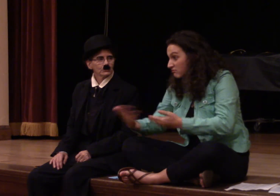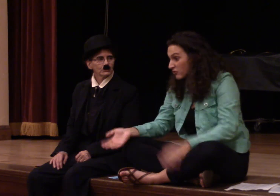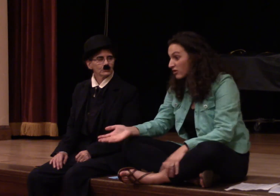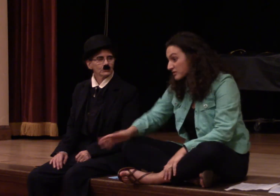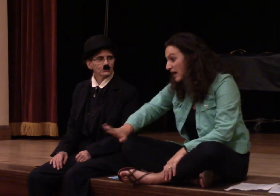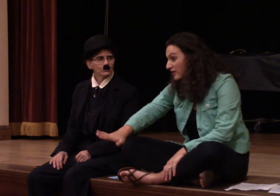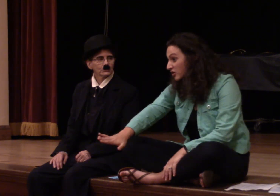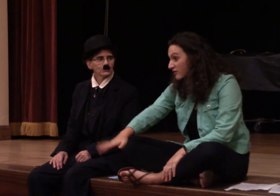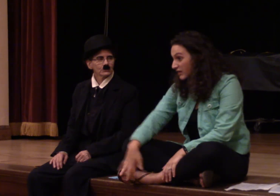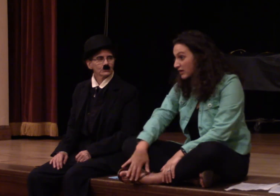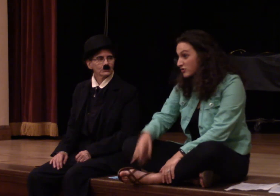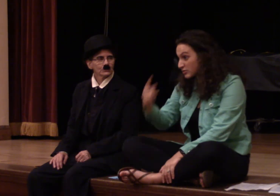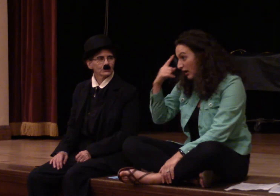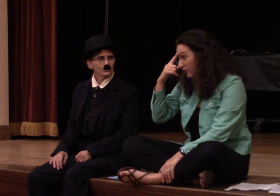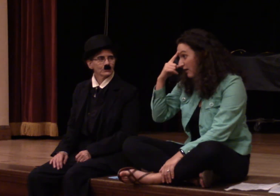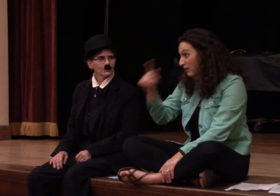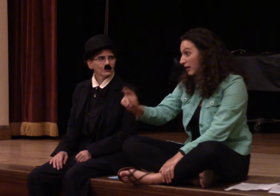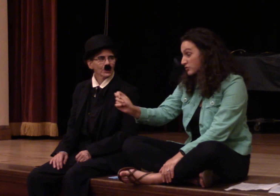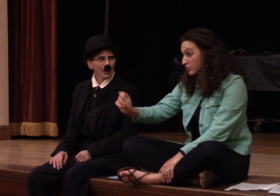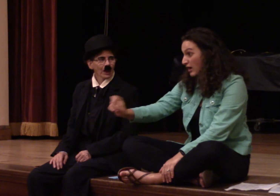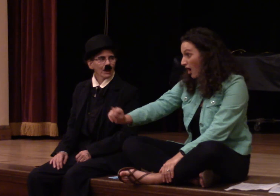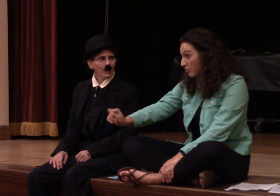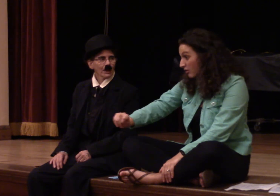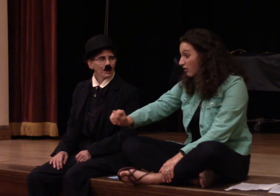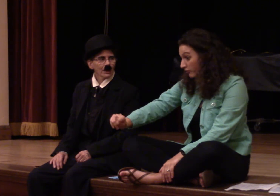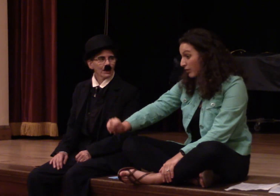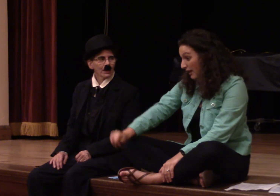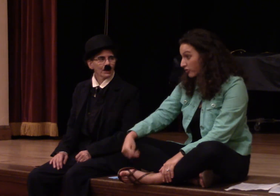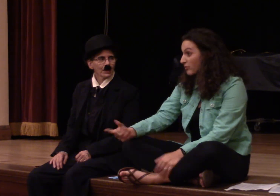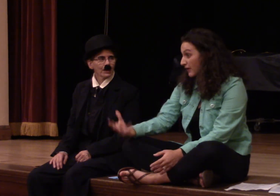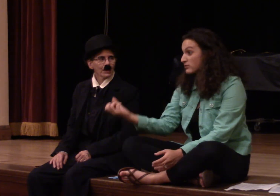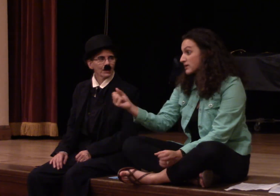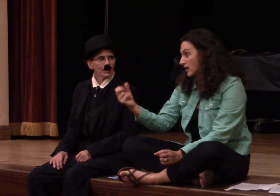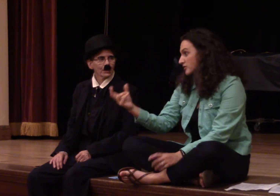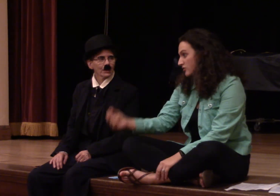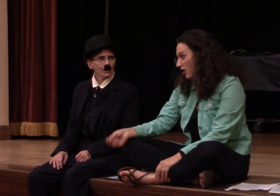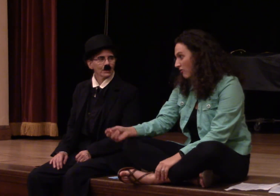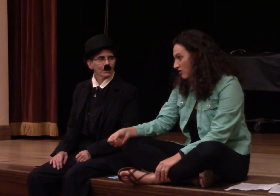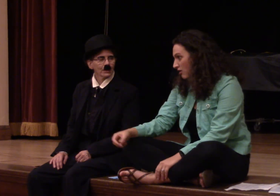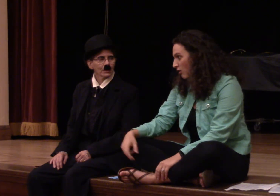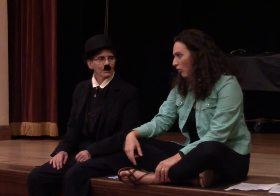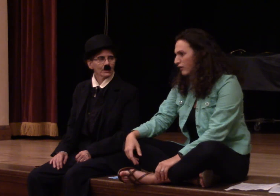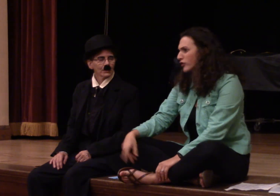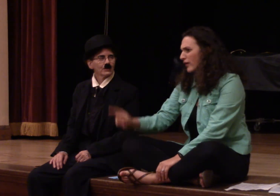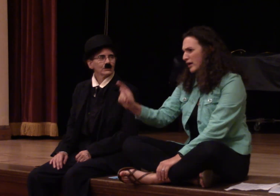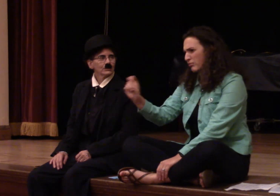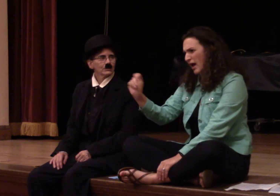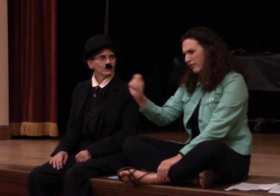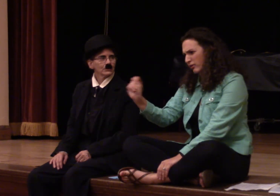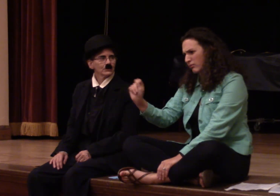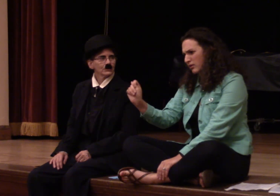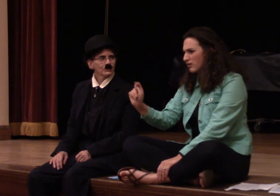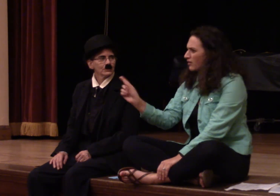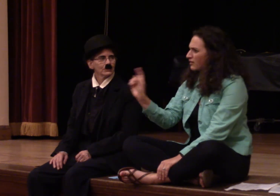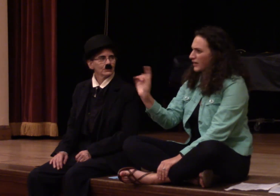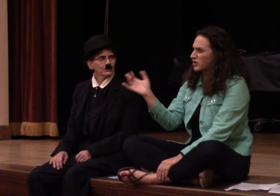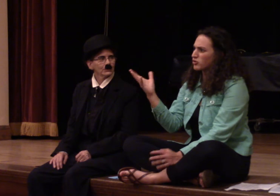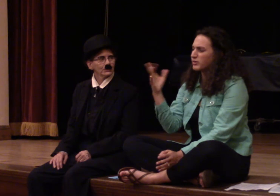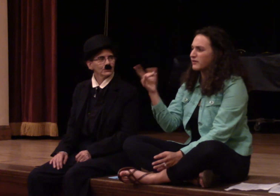or a toddler if they need to use the bathroom, eyebrows would be up for bathroom and they would say yes or no. Or if you're like bathroom, like you would be, that's